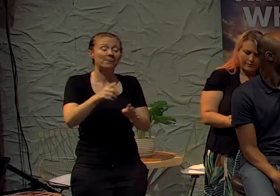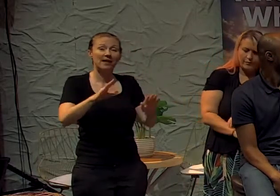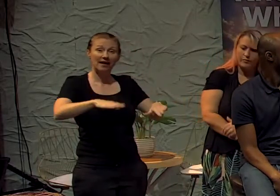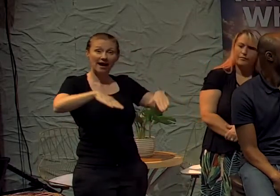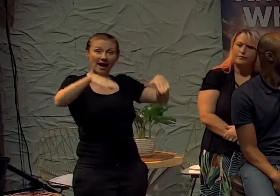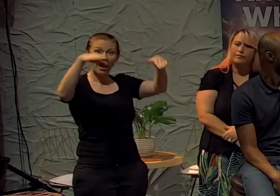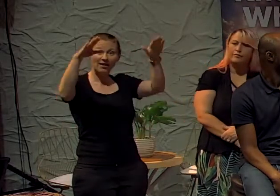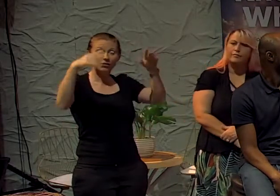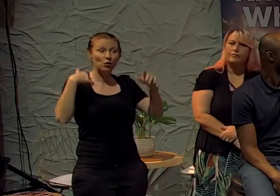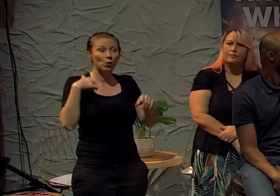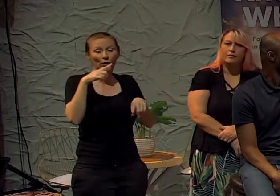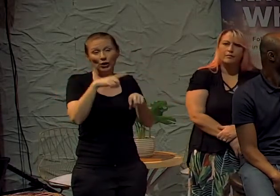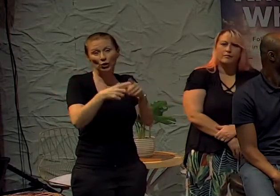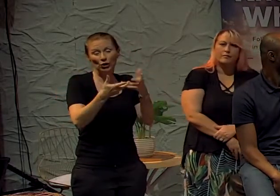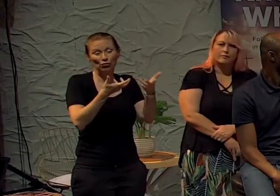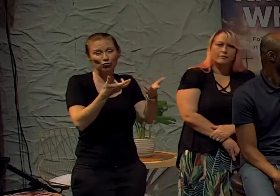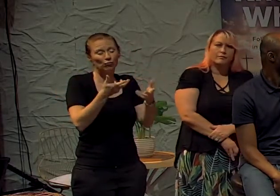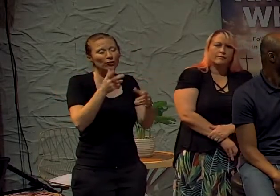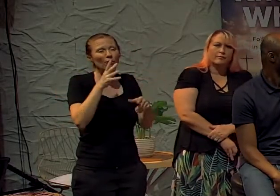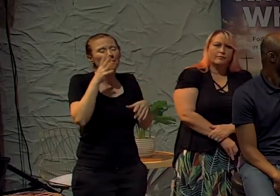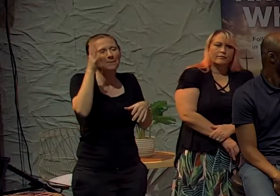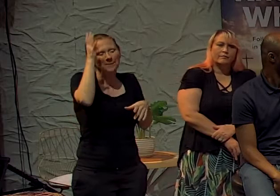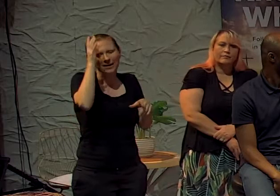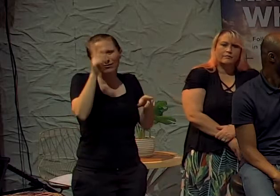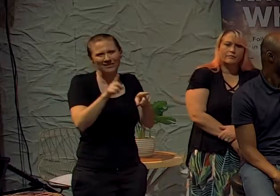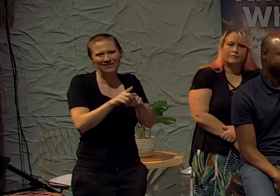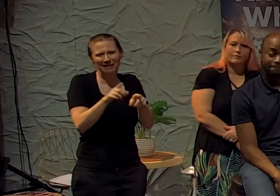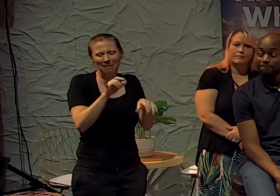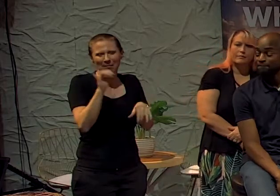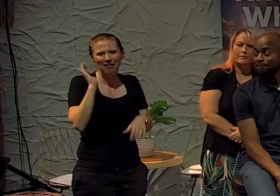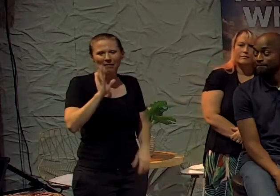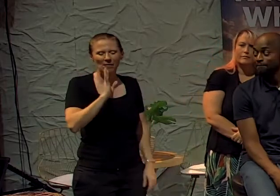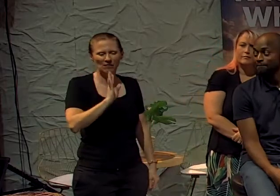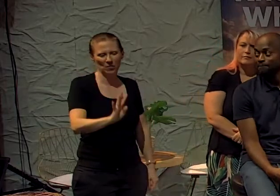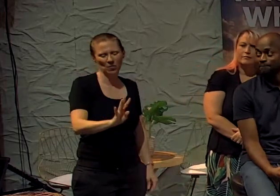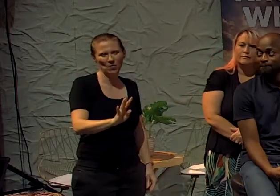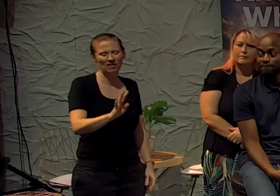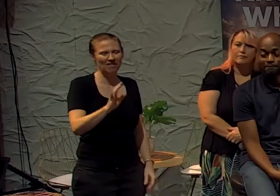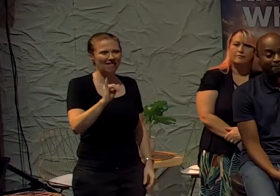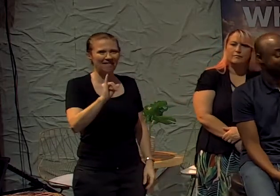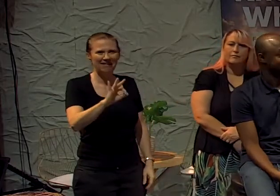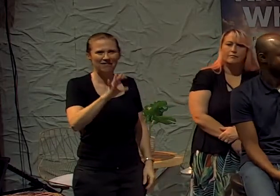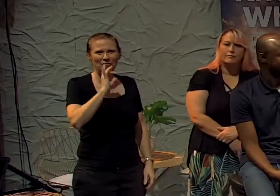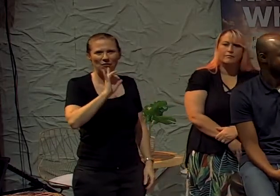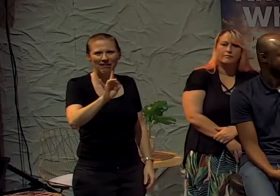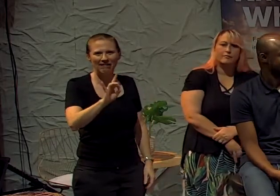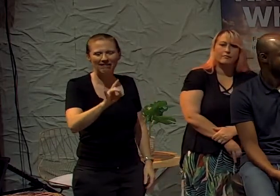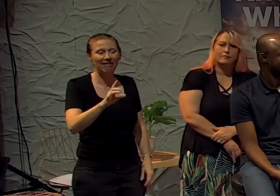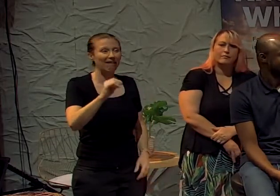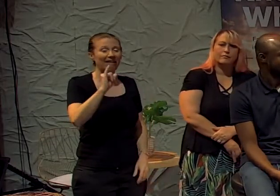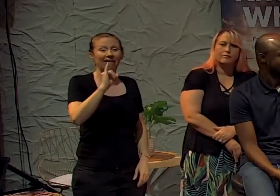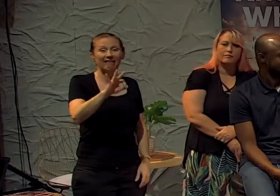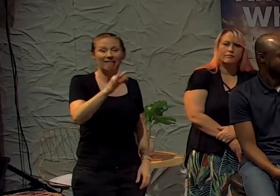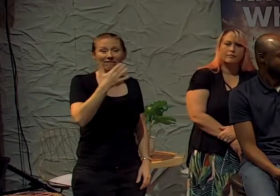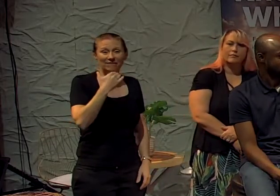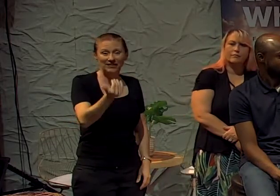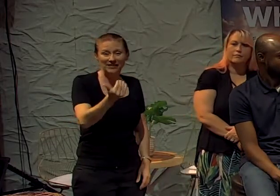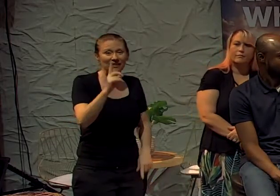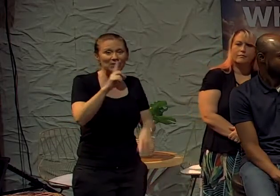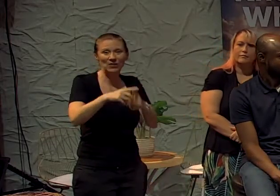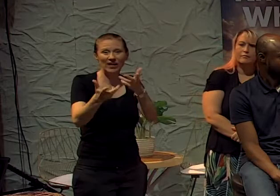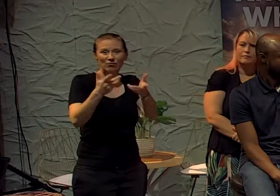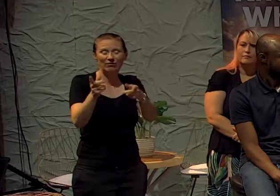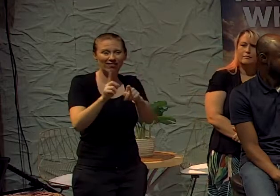we couldn't parent them like they were 4 when they're 8. And when they're 15, you can't parent them like they're